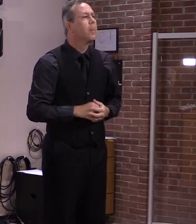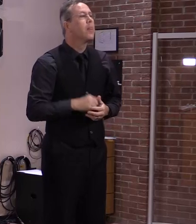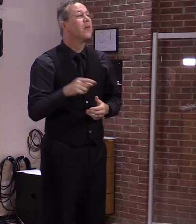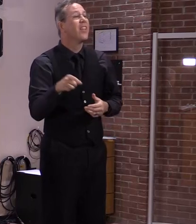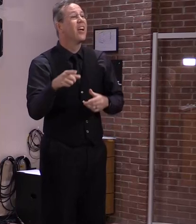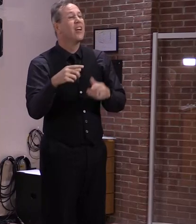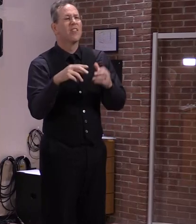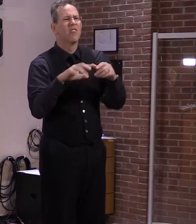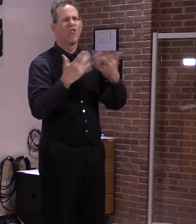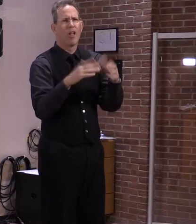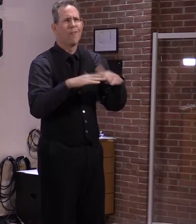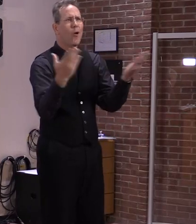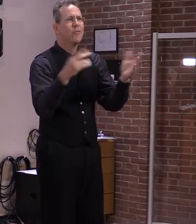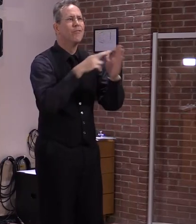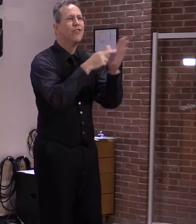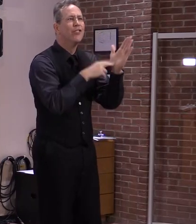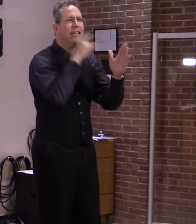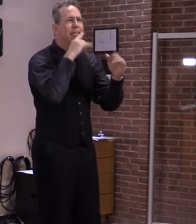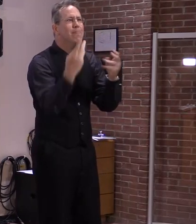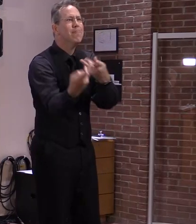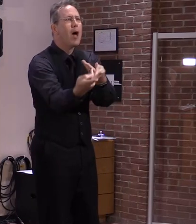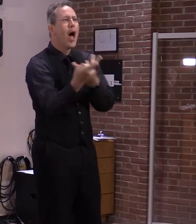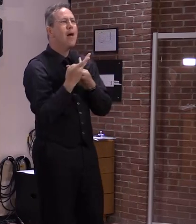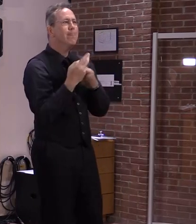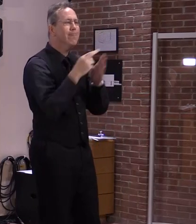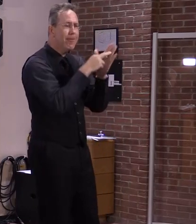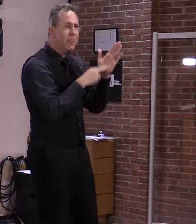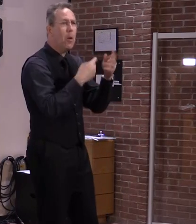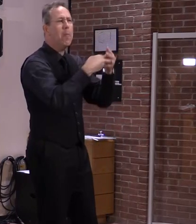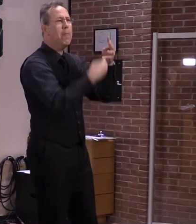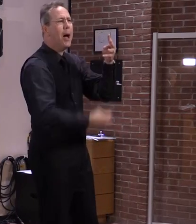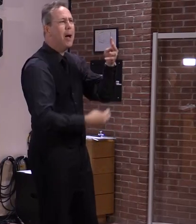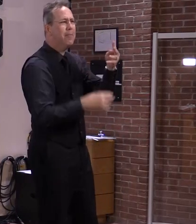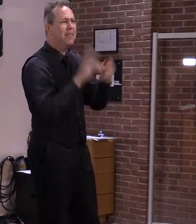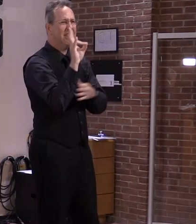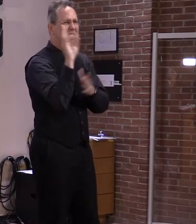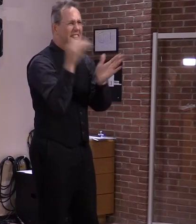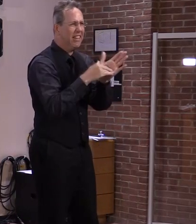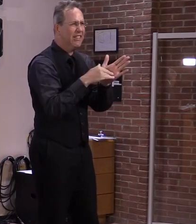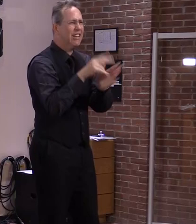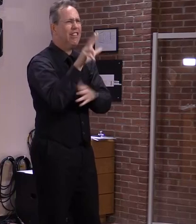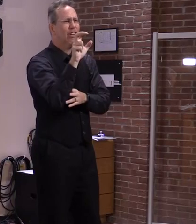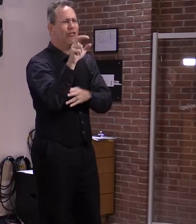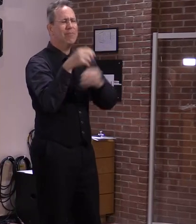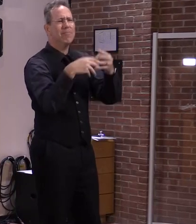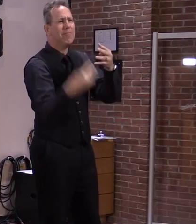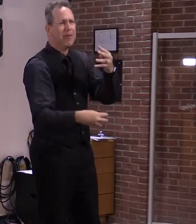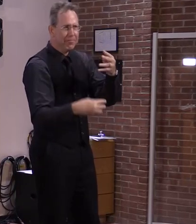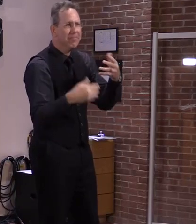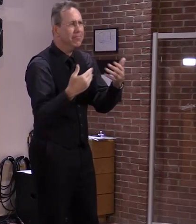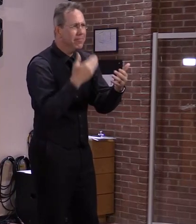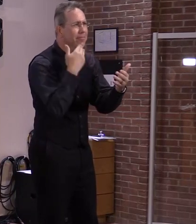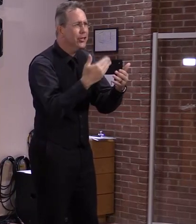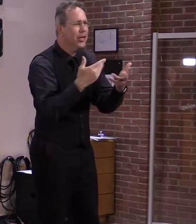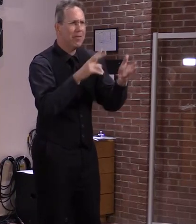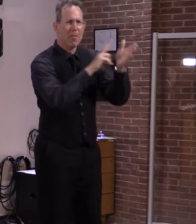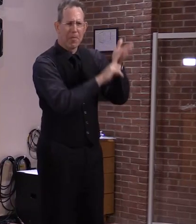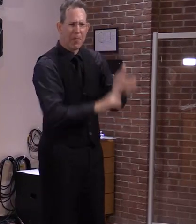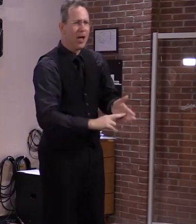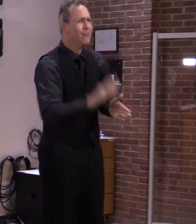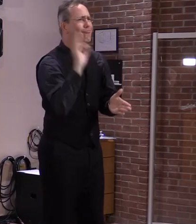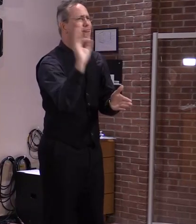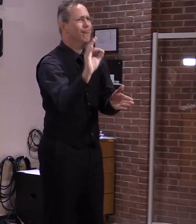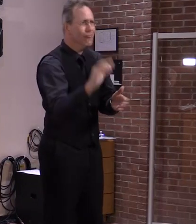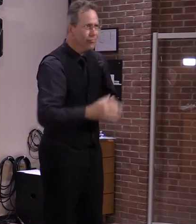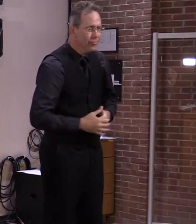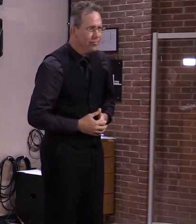than 7,300 12 to 15-year-olds with help and consent from their parents or guardian have made appointments.